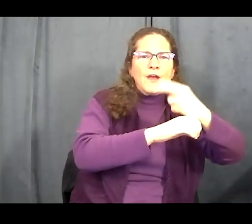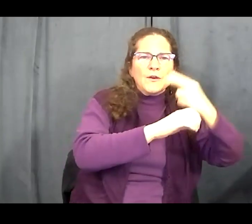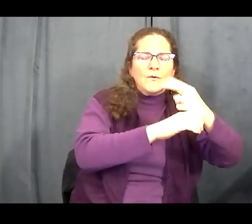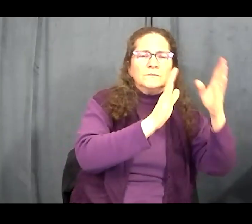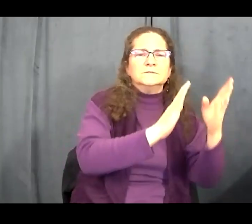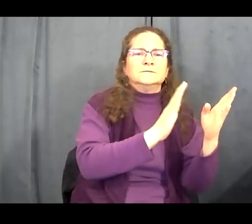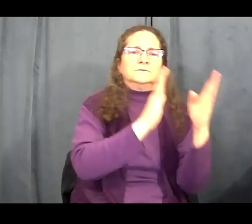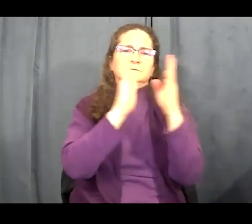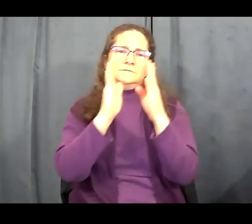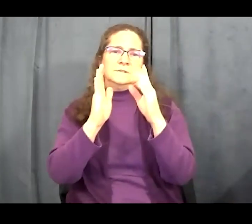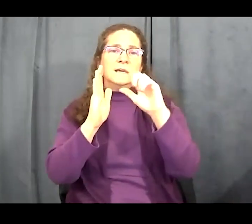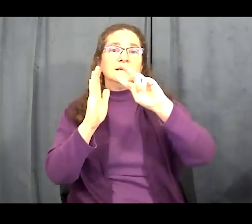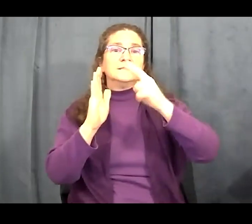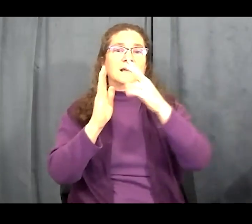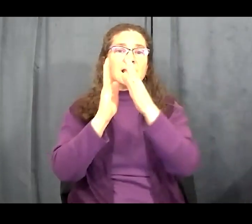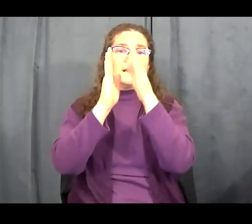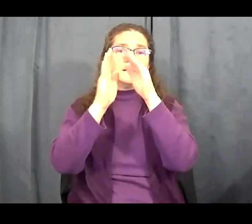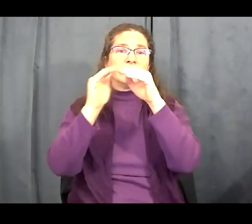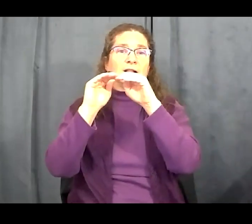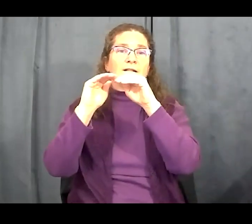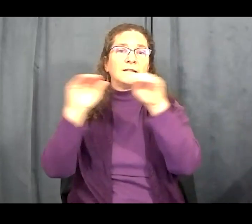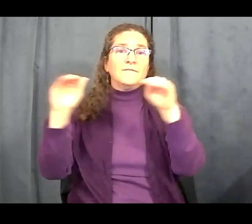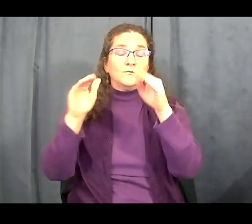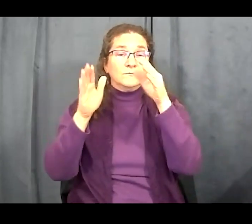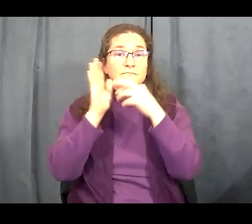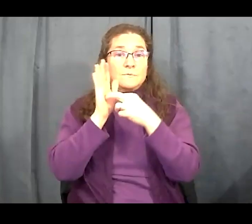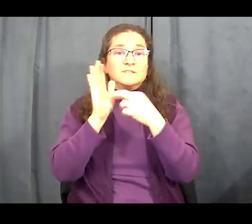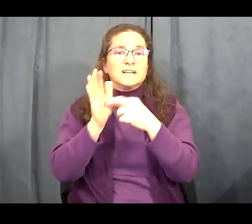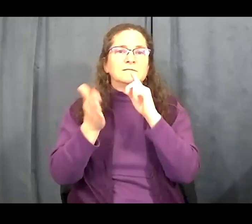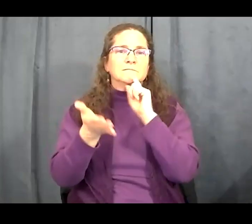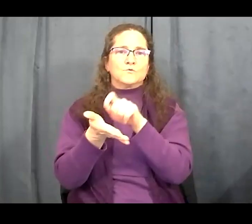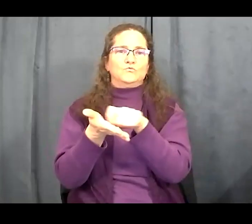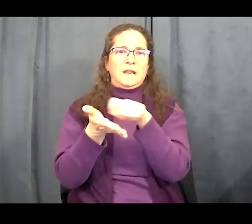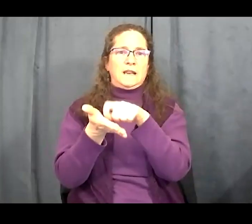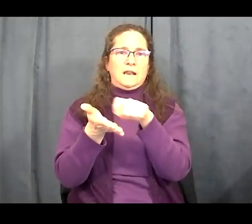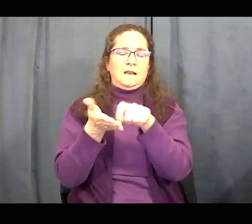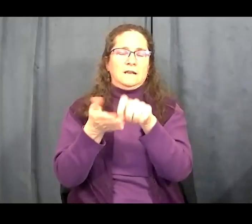second representation within English would be the written format of it.